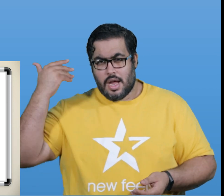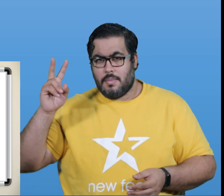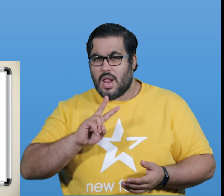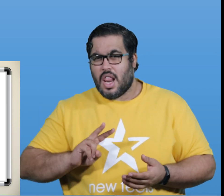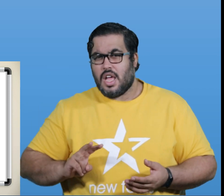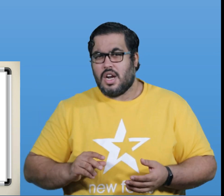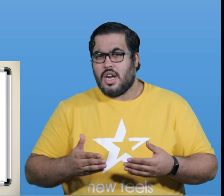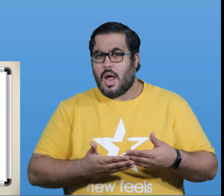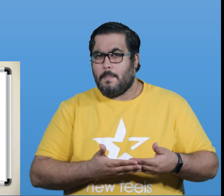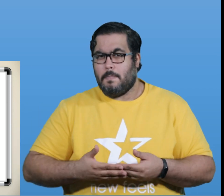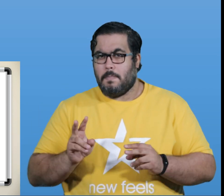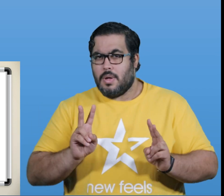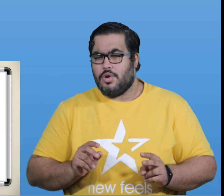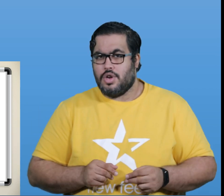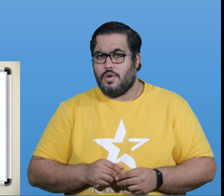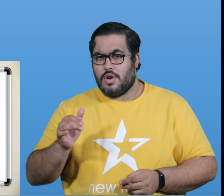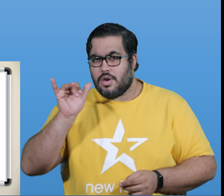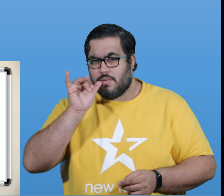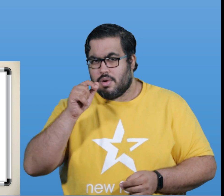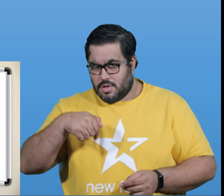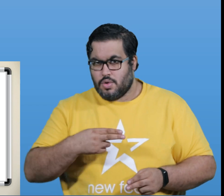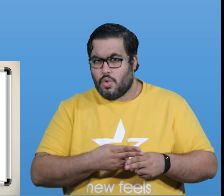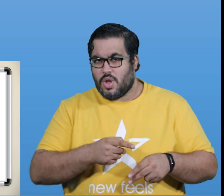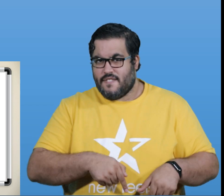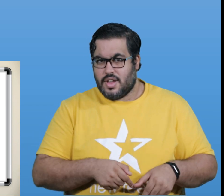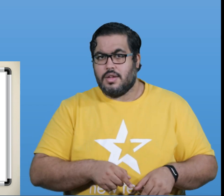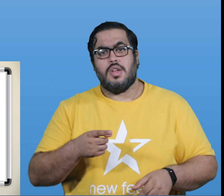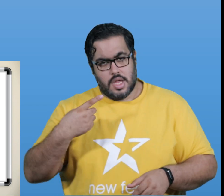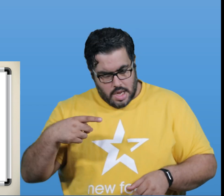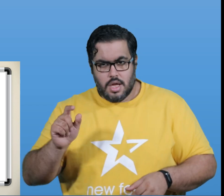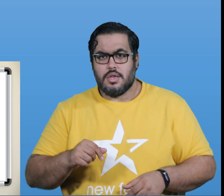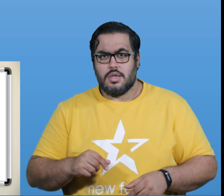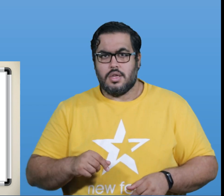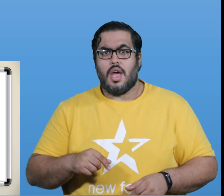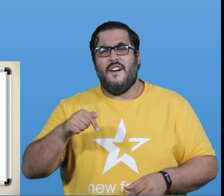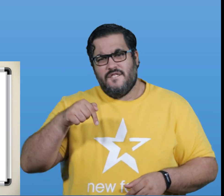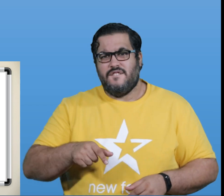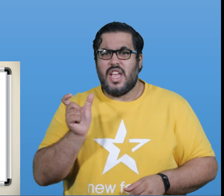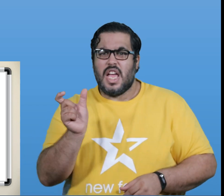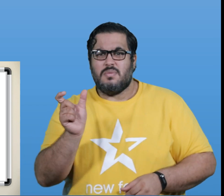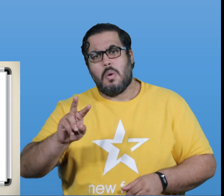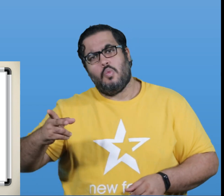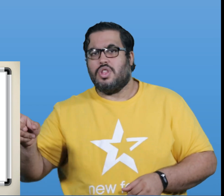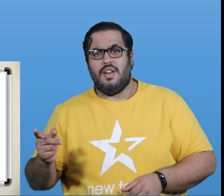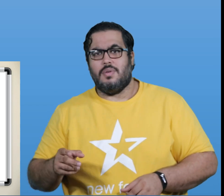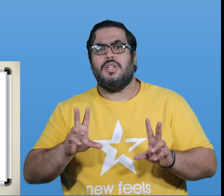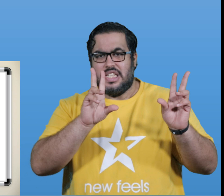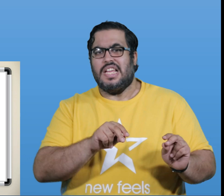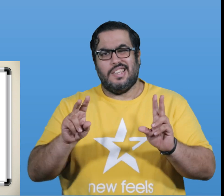in England, but do we have a baby shower in Kuwait? I think yes. Different name, the same concept. Friends and family support the